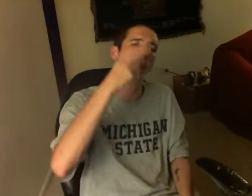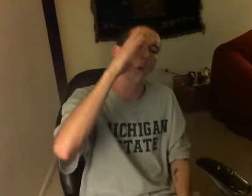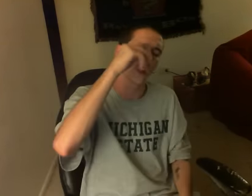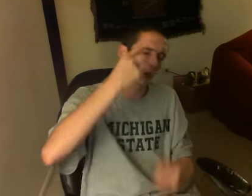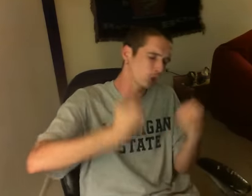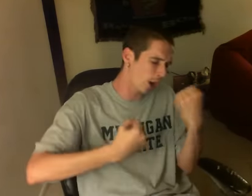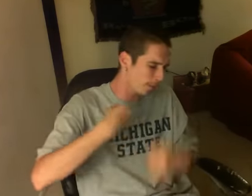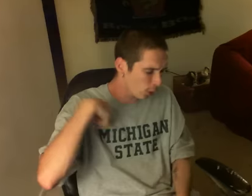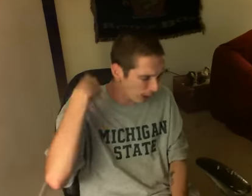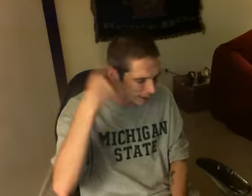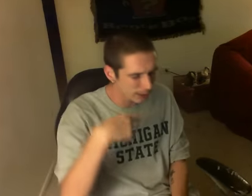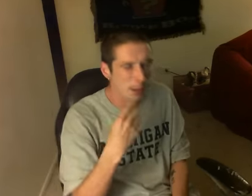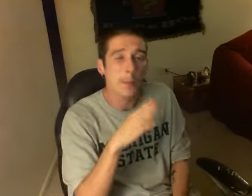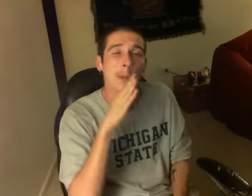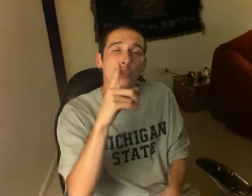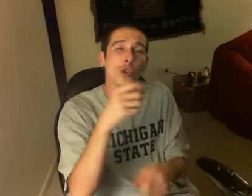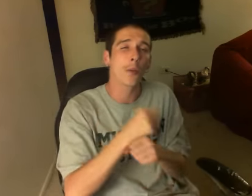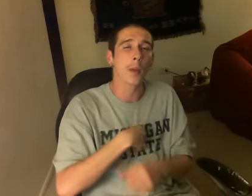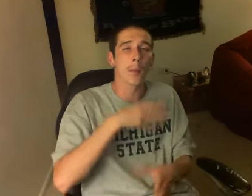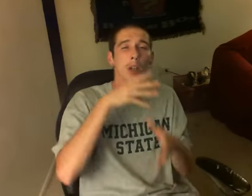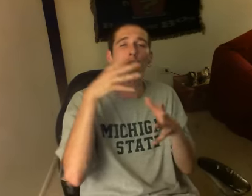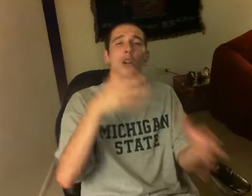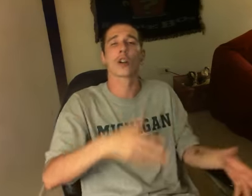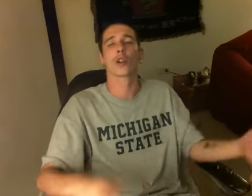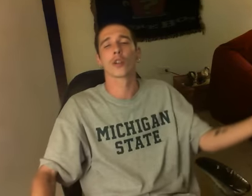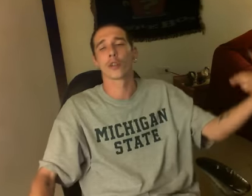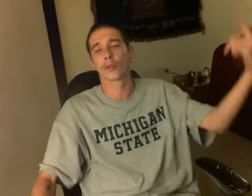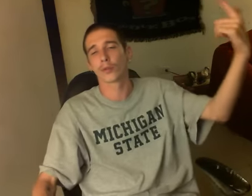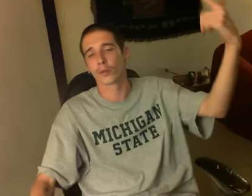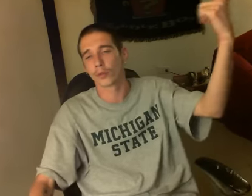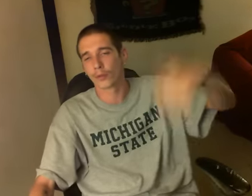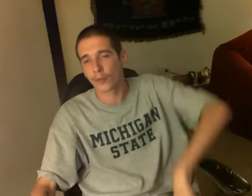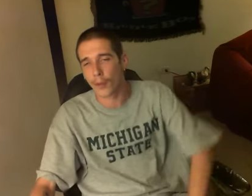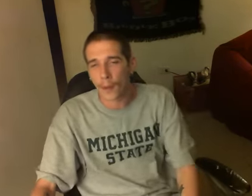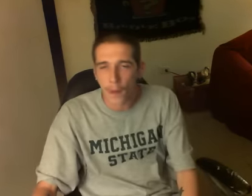Shady's world. Oh, why you driving crazy? Bitch, you make me Earl. I can't be